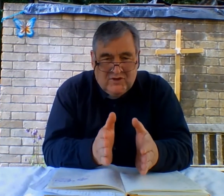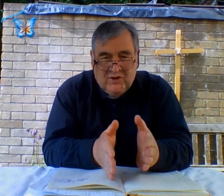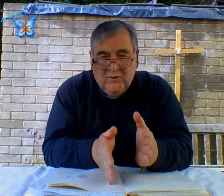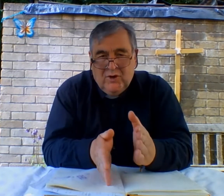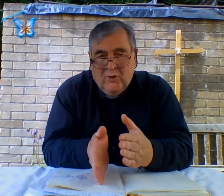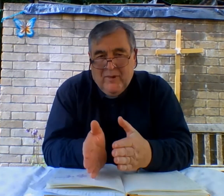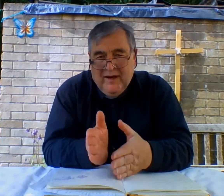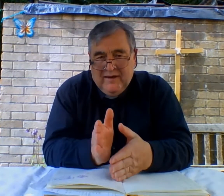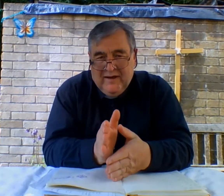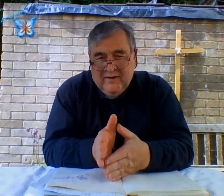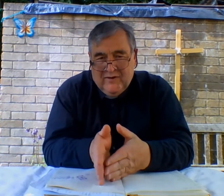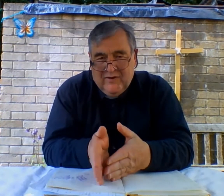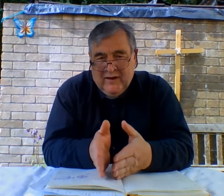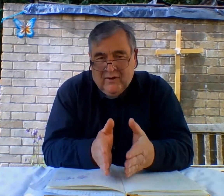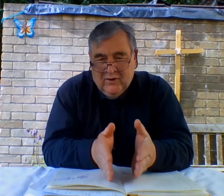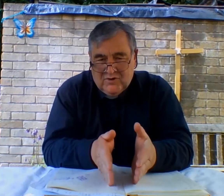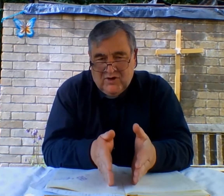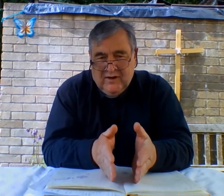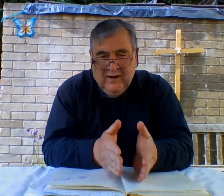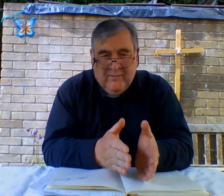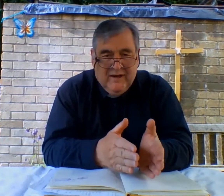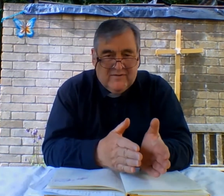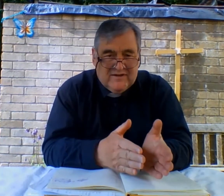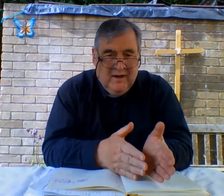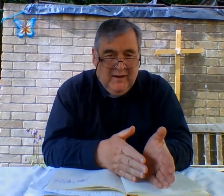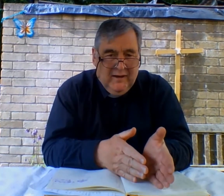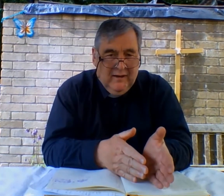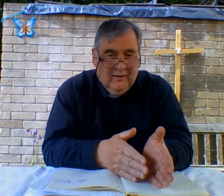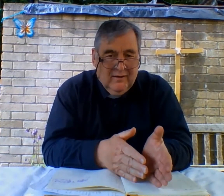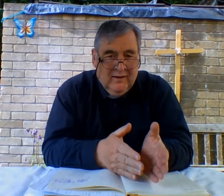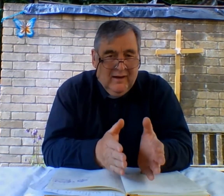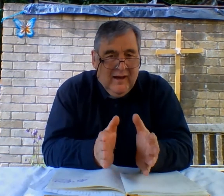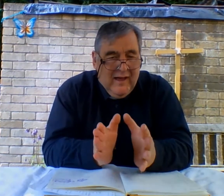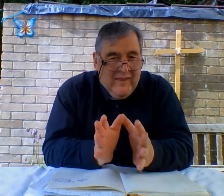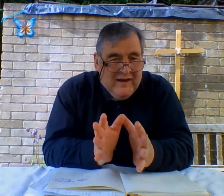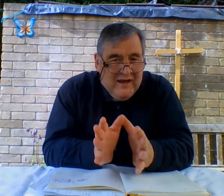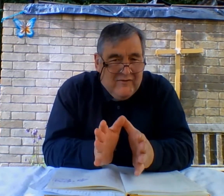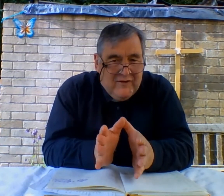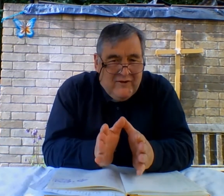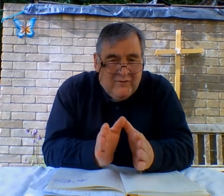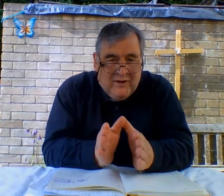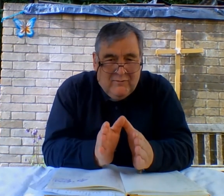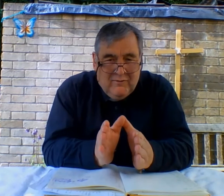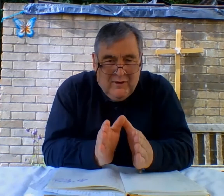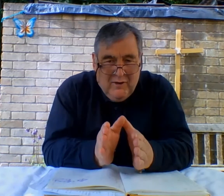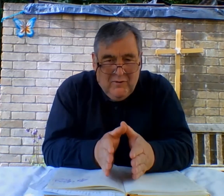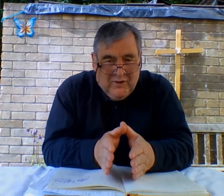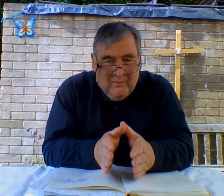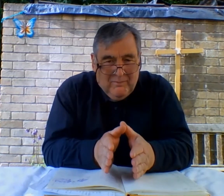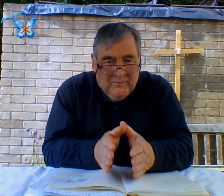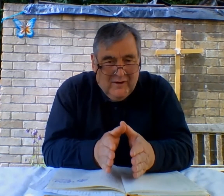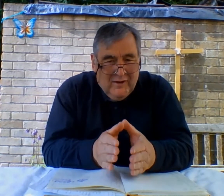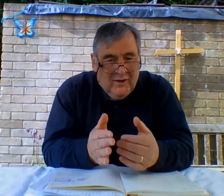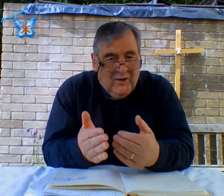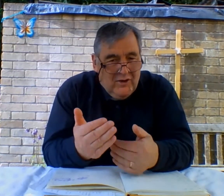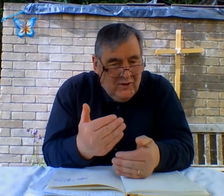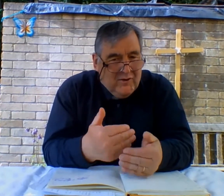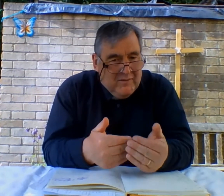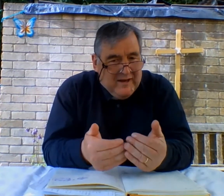tune your mind in to think logically about signing, and then even if you don't know them, you can make a